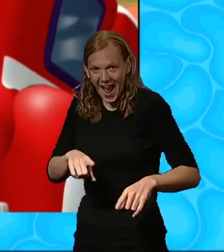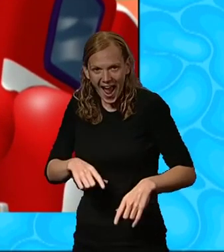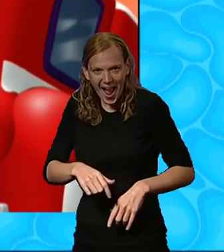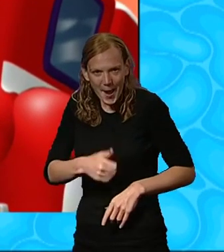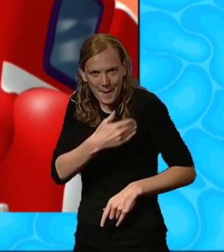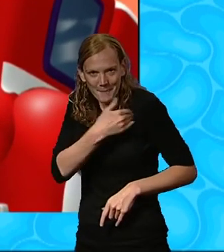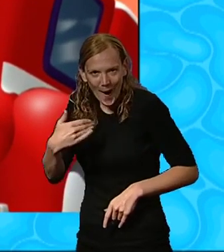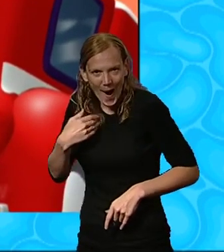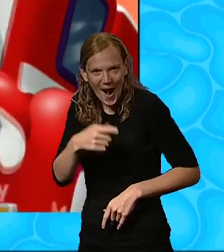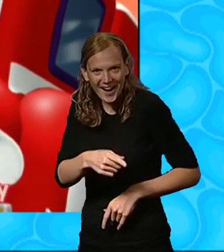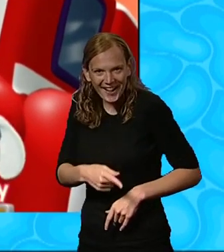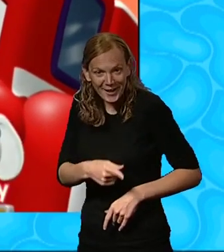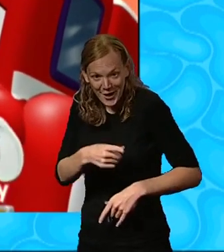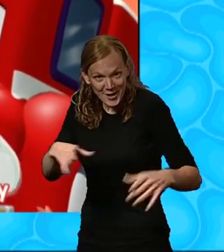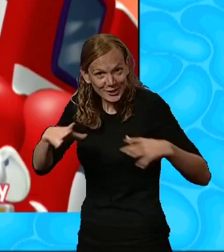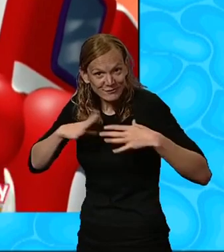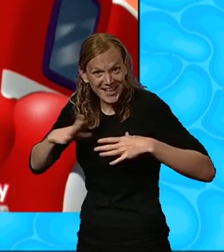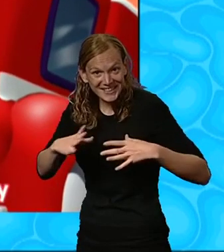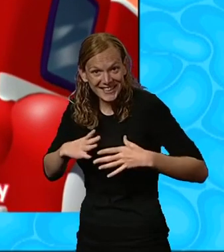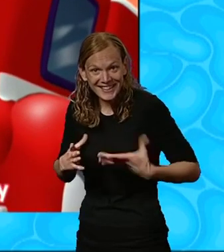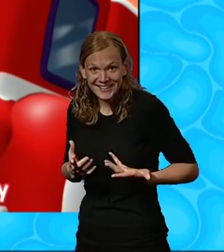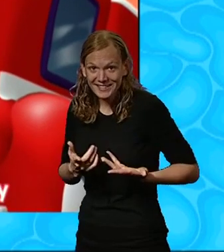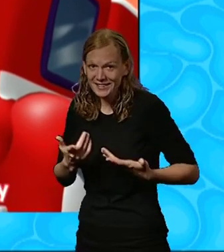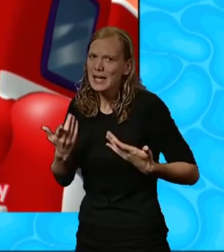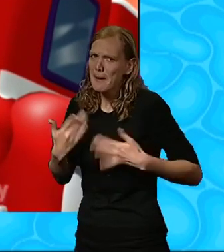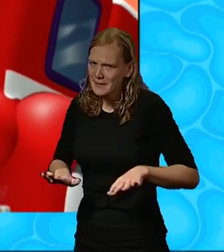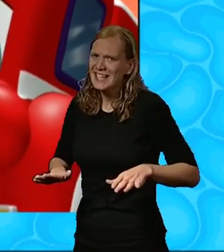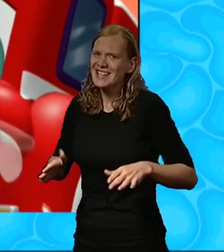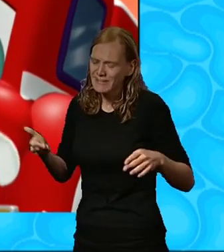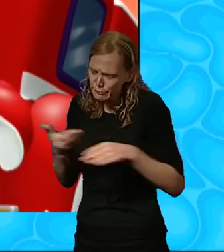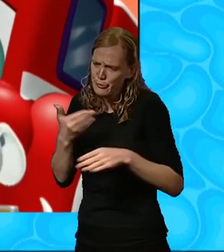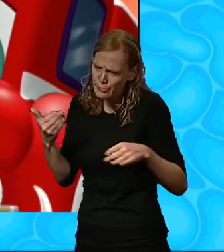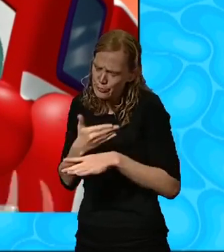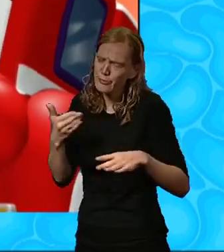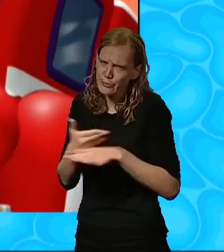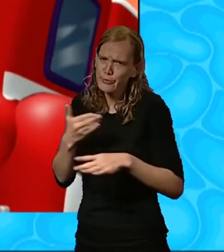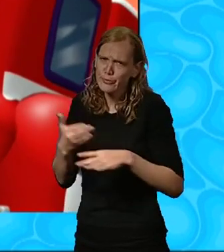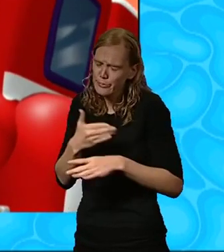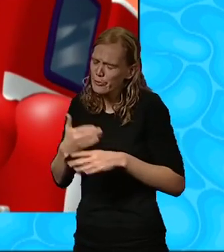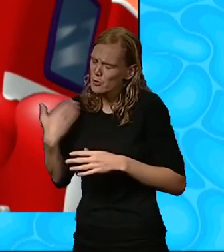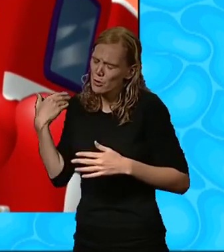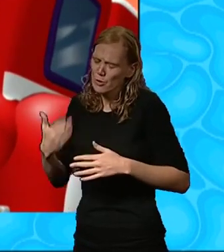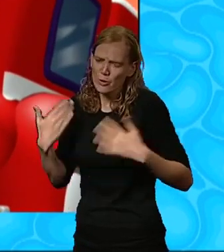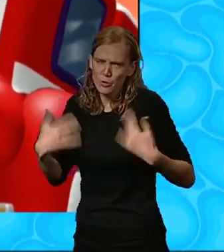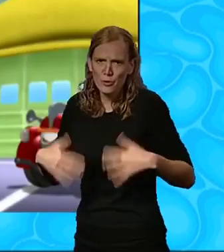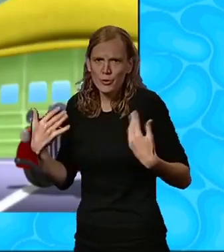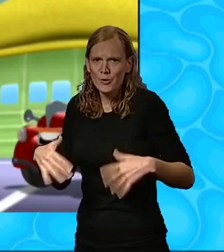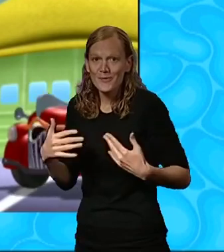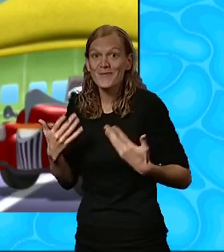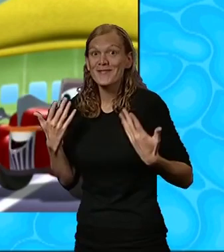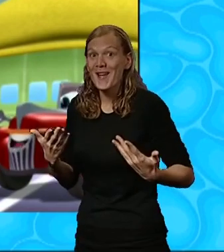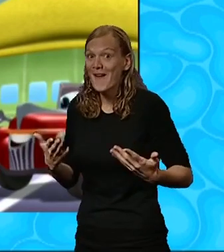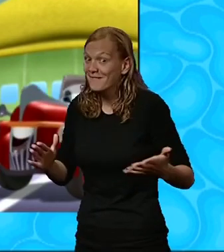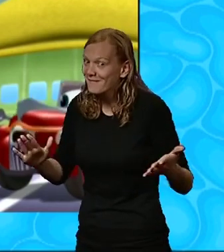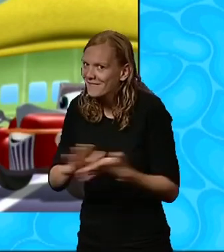Morning, Scout. Are you ready? We've been working too hard lately. Today is all about having fun.